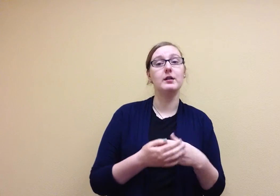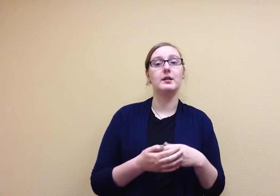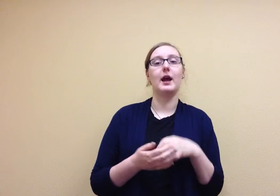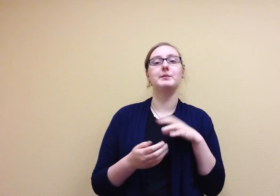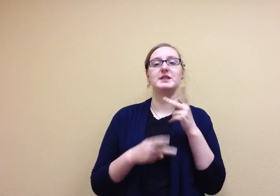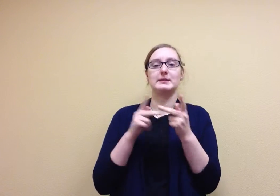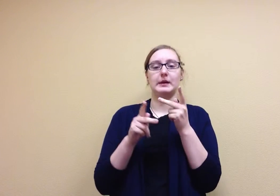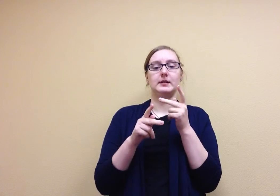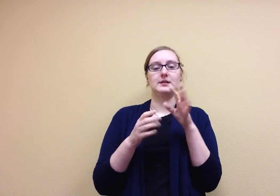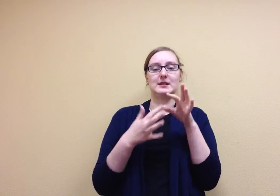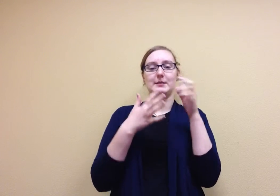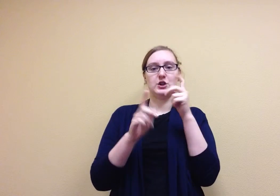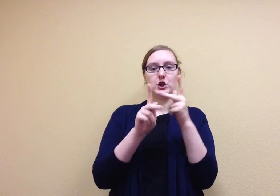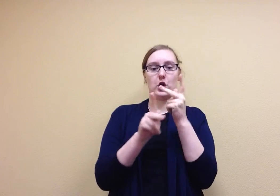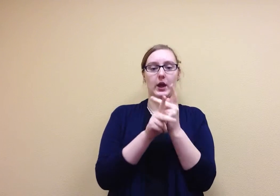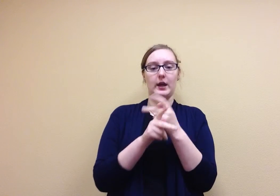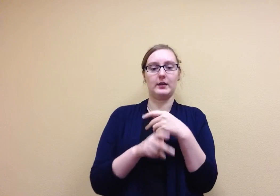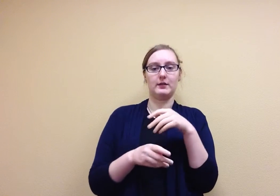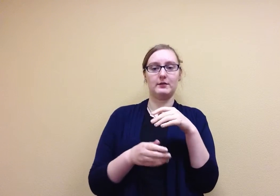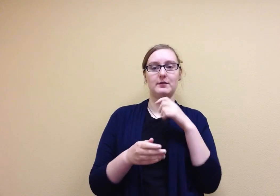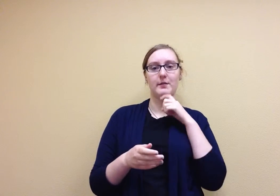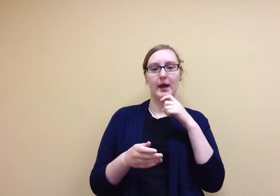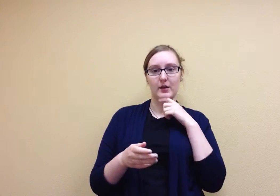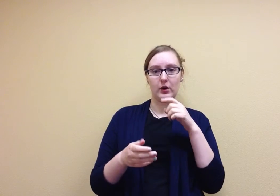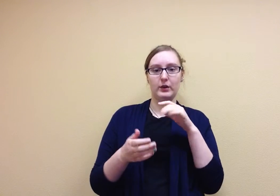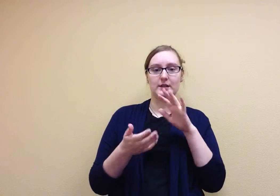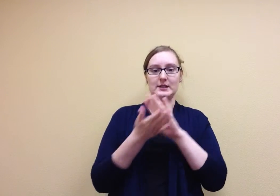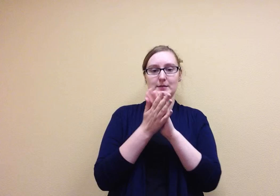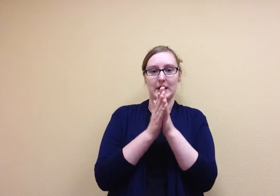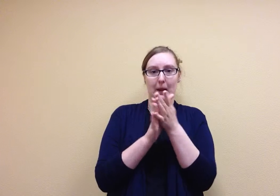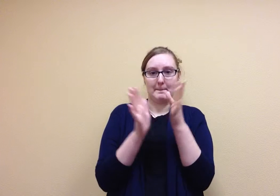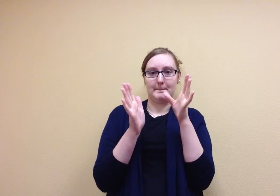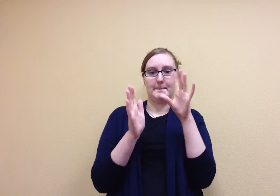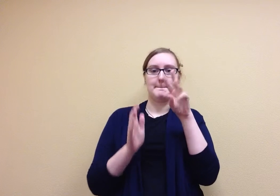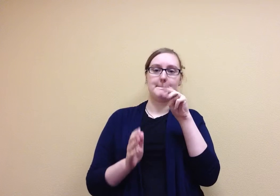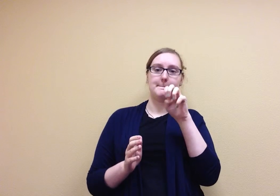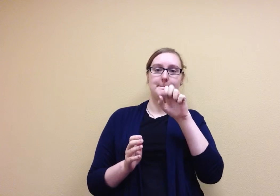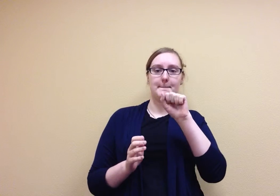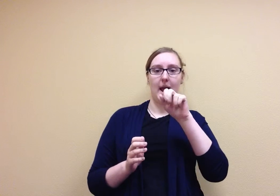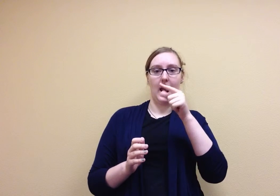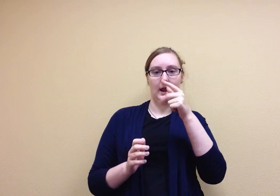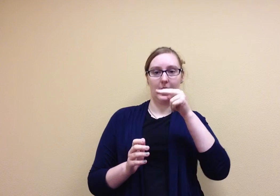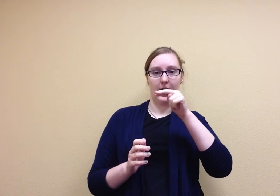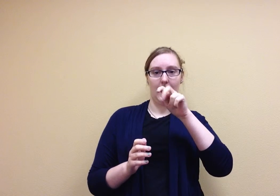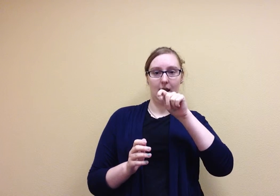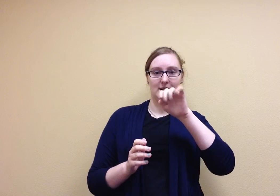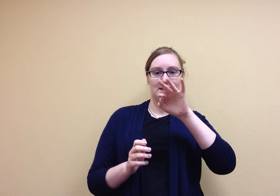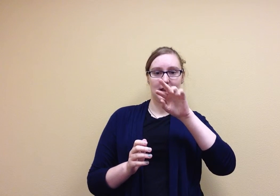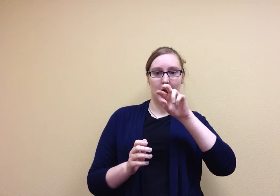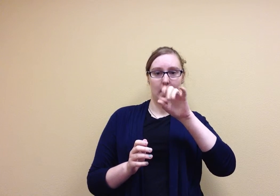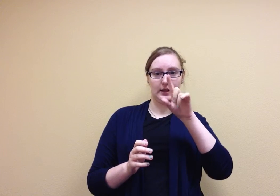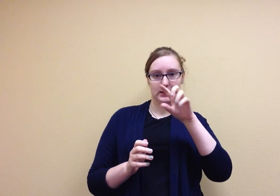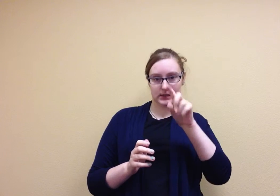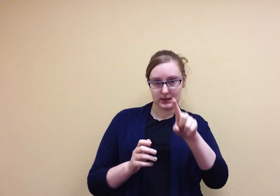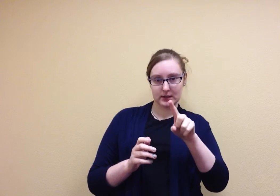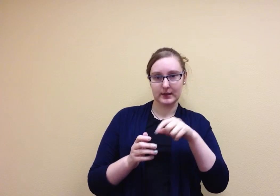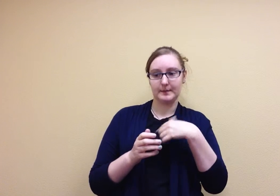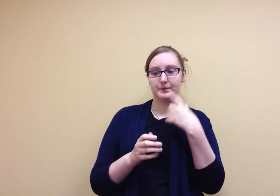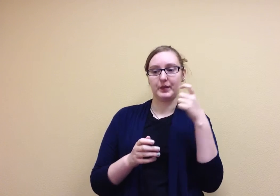It's been what we call magnetized. Remember, we have a north and we have a south. And yes, we need the electrons to flow through all